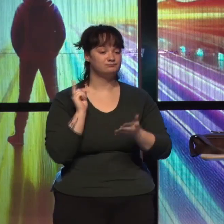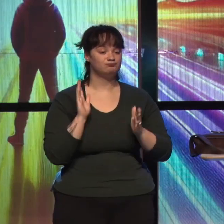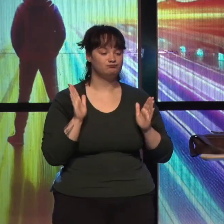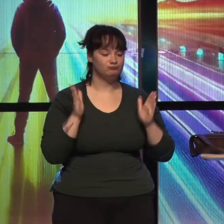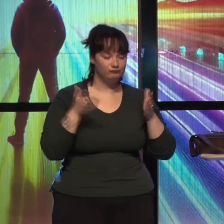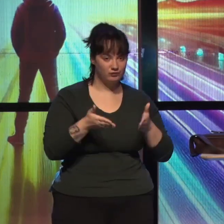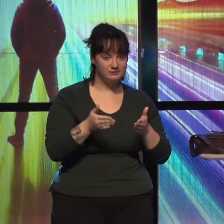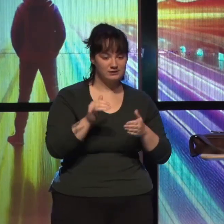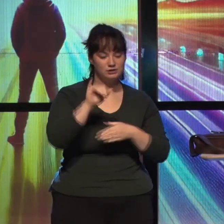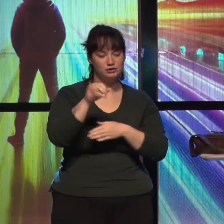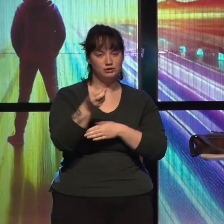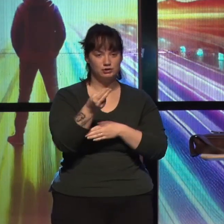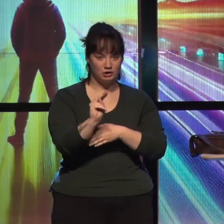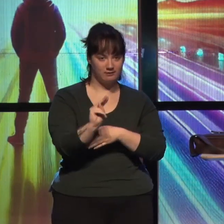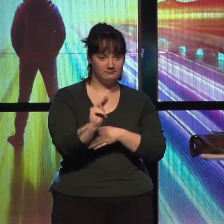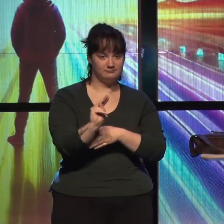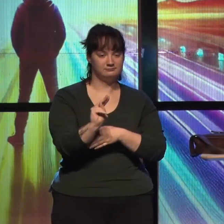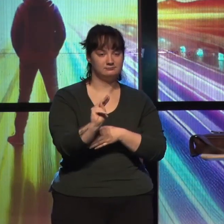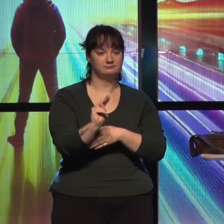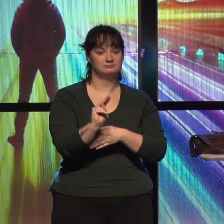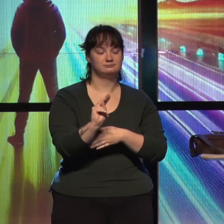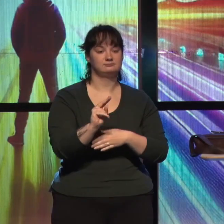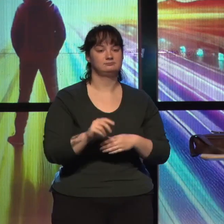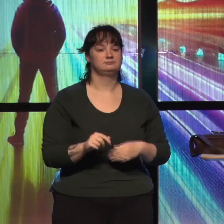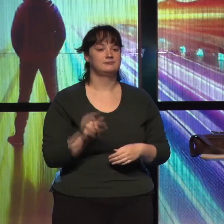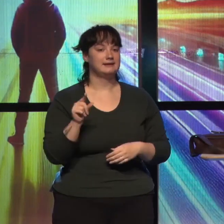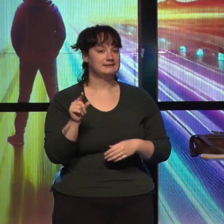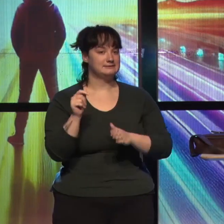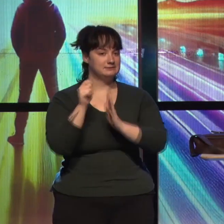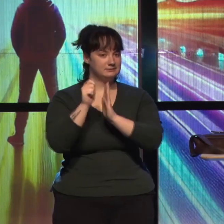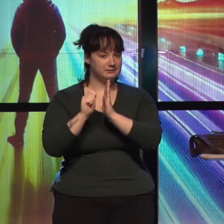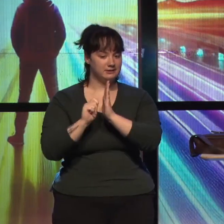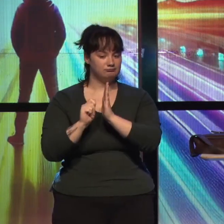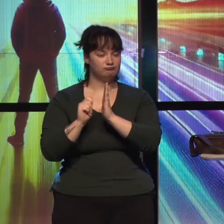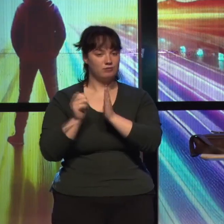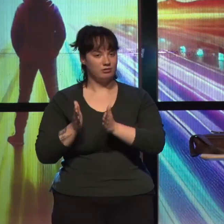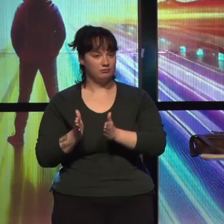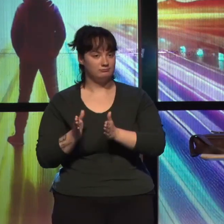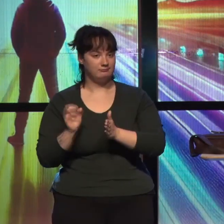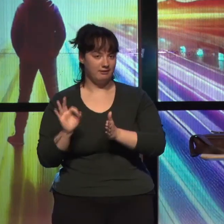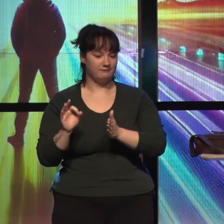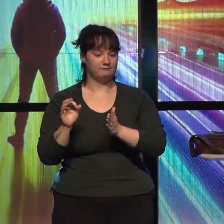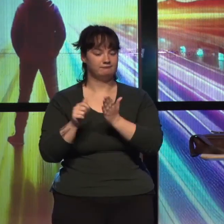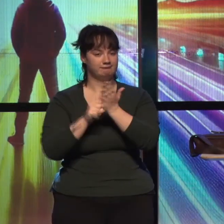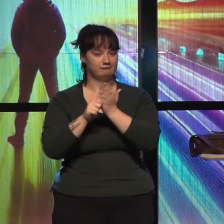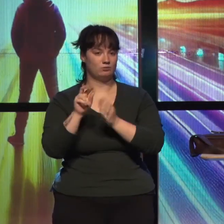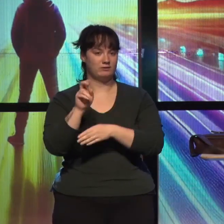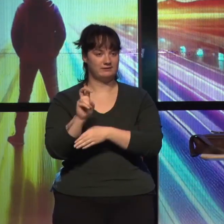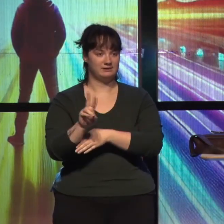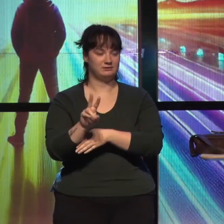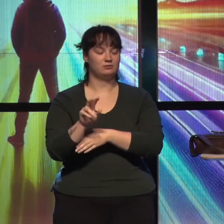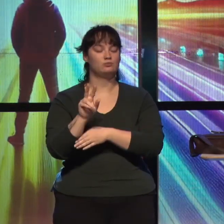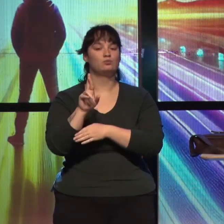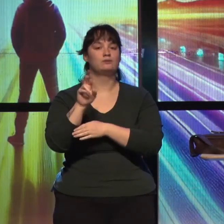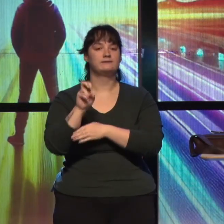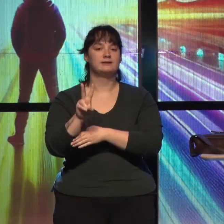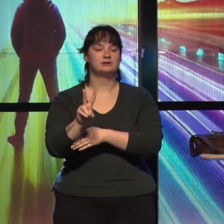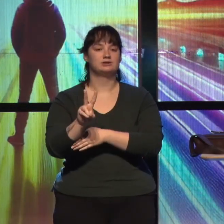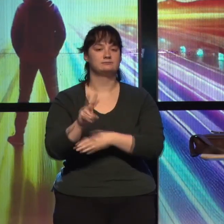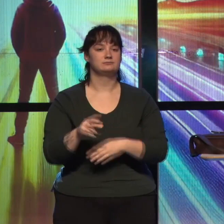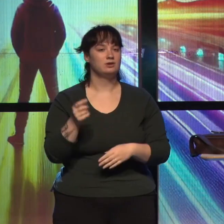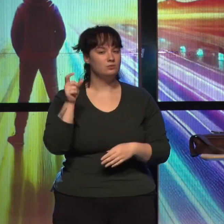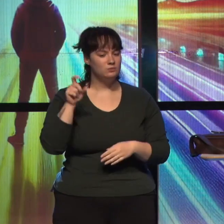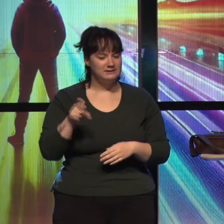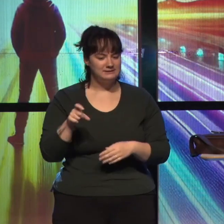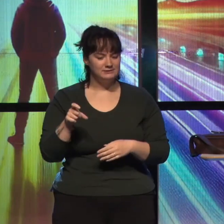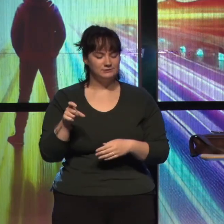named John, who is the self-proclaimed author of the Revelation, and we said we have to kind of get to know people before we judge them,